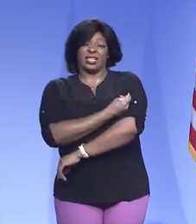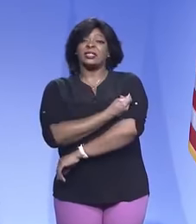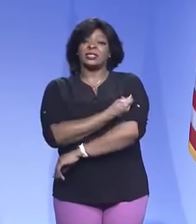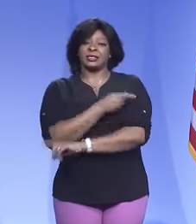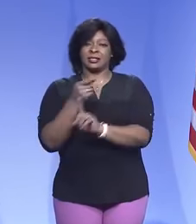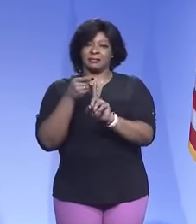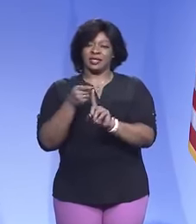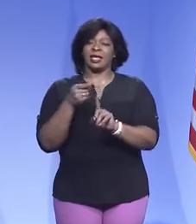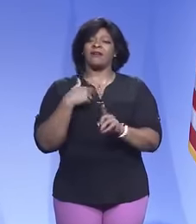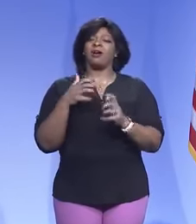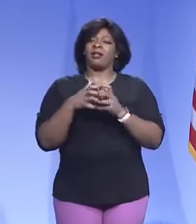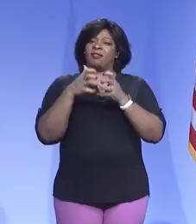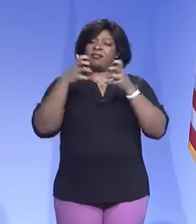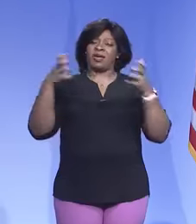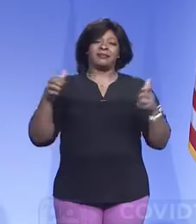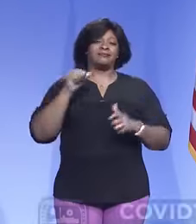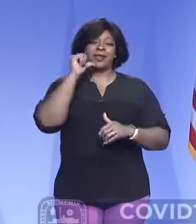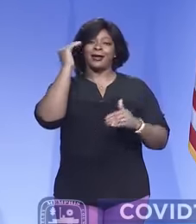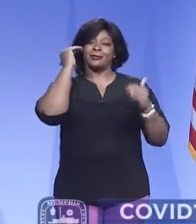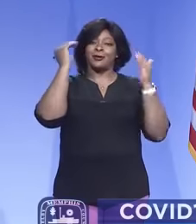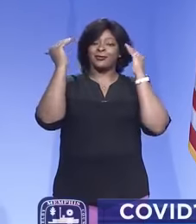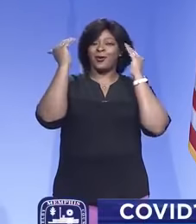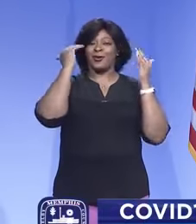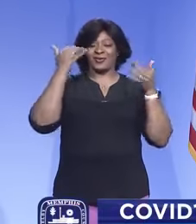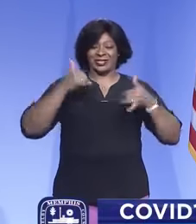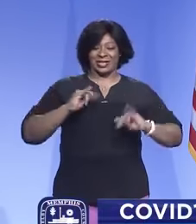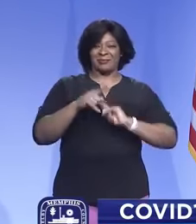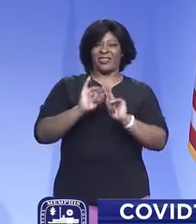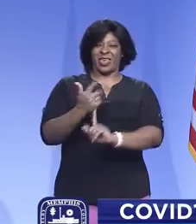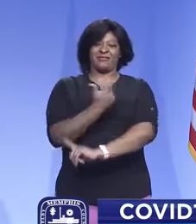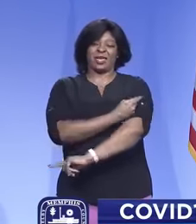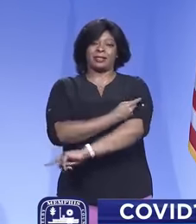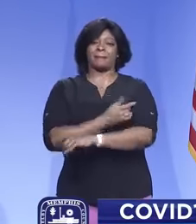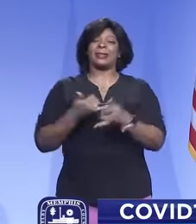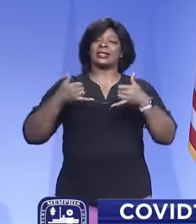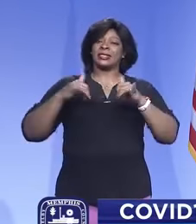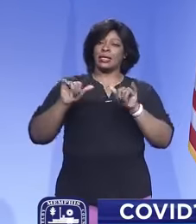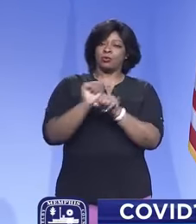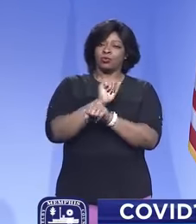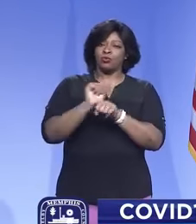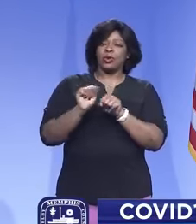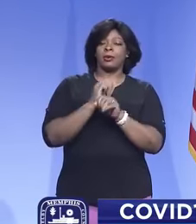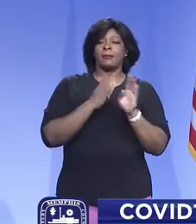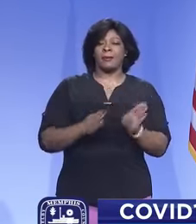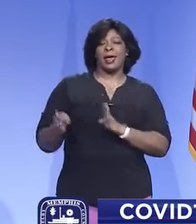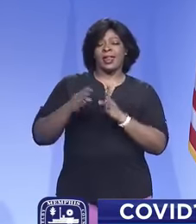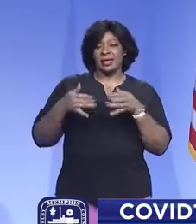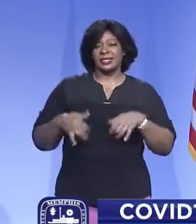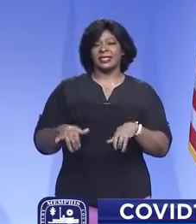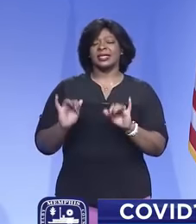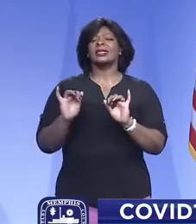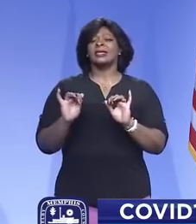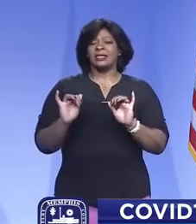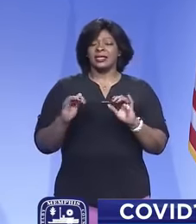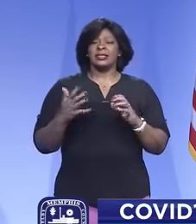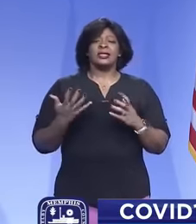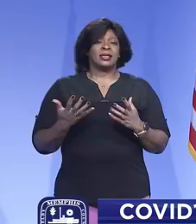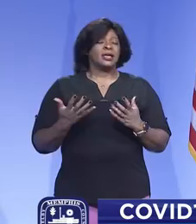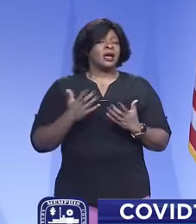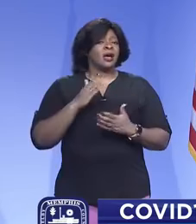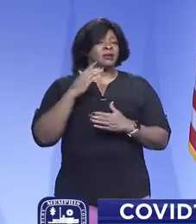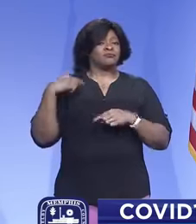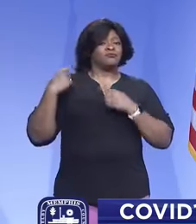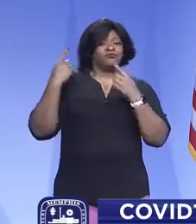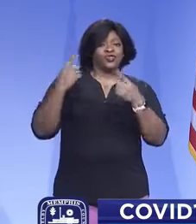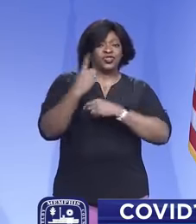there's actually a lot of unknowns still, but quite a bit of effort underway for planning. Ultimately, over the course of a